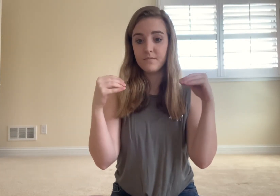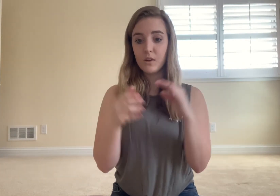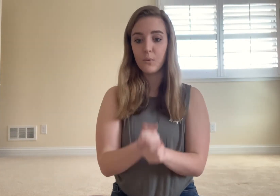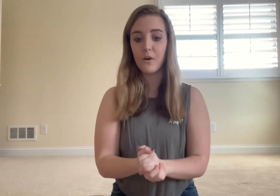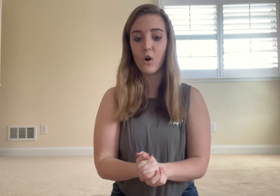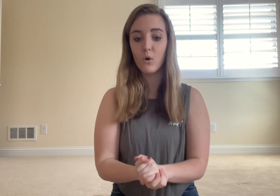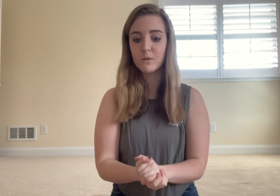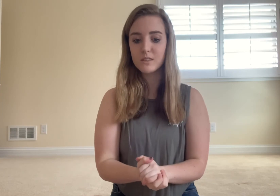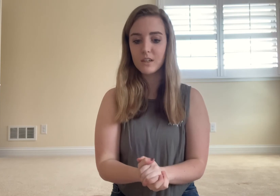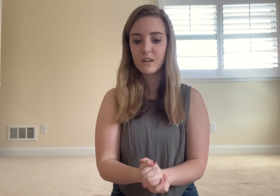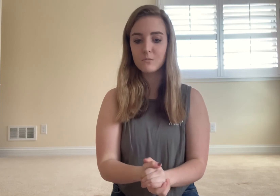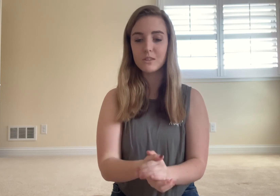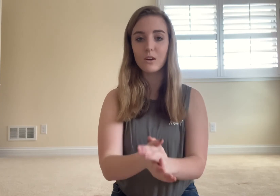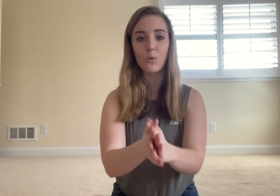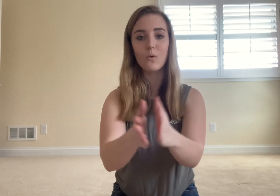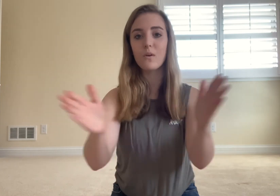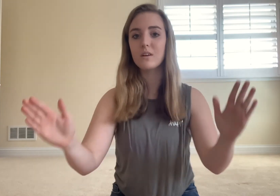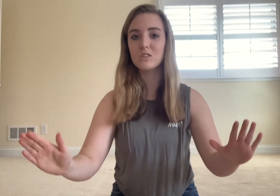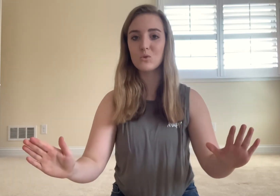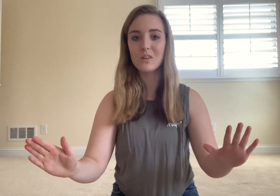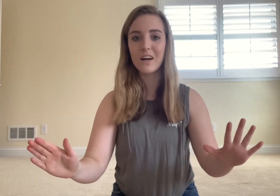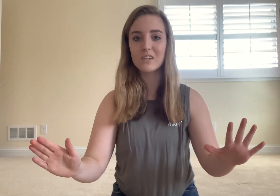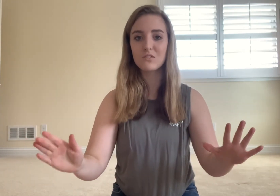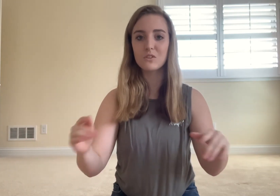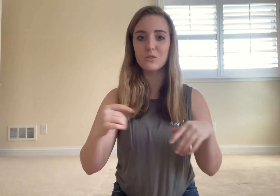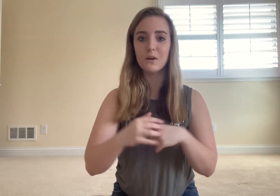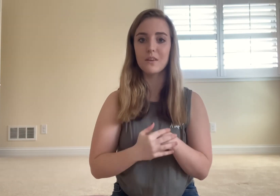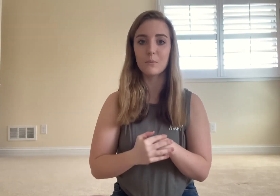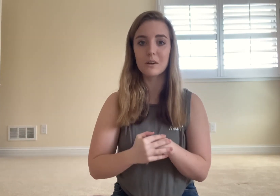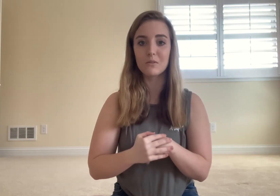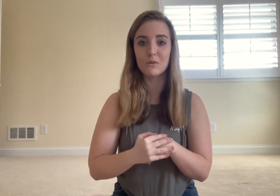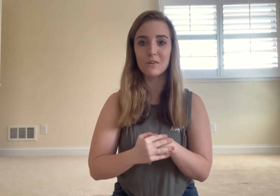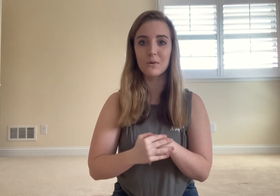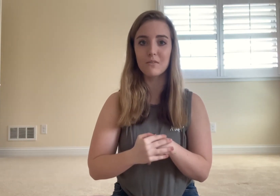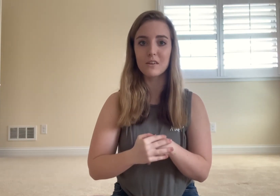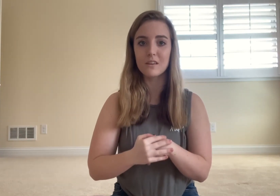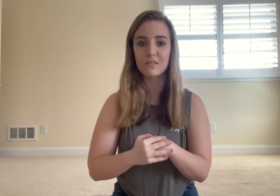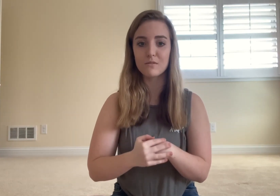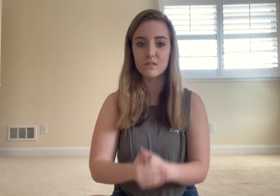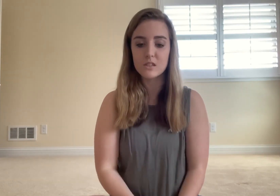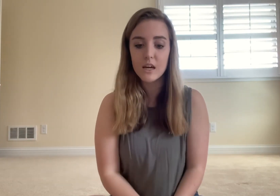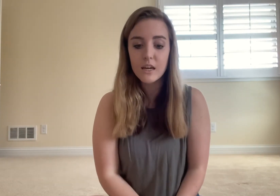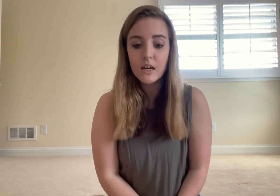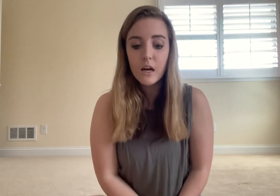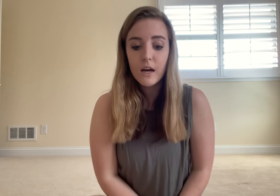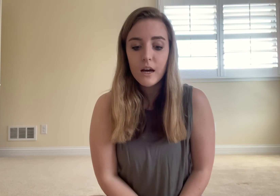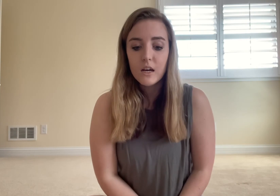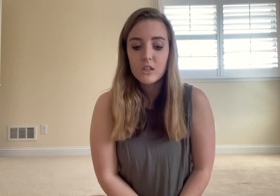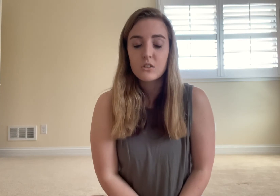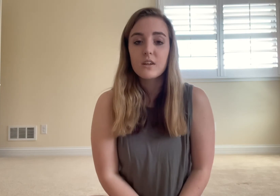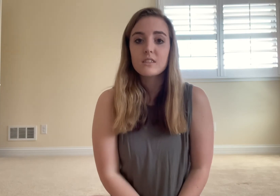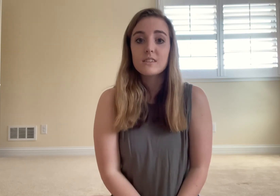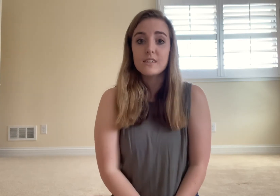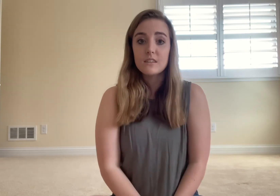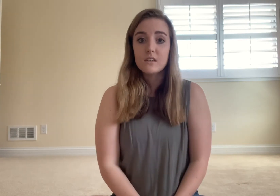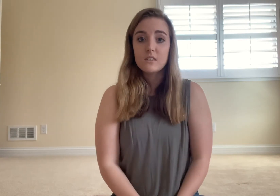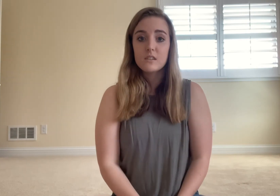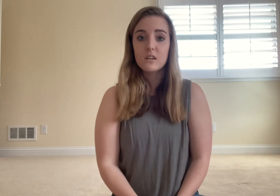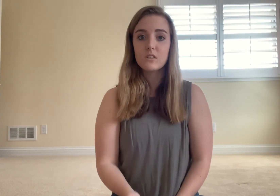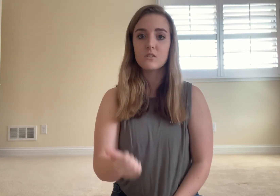We are almost there. I'm just gonna do the last few and then we can review everything for today. So next is dentist. So